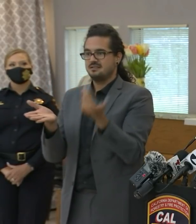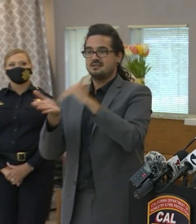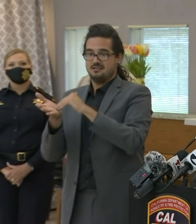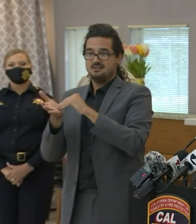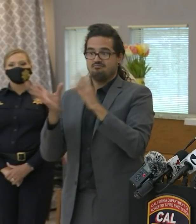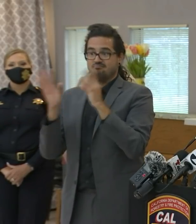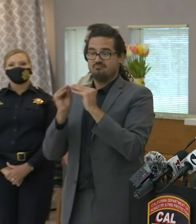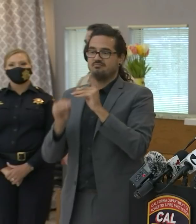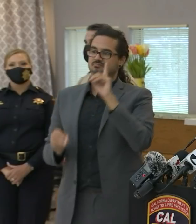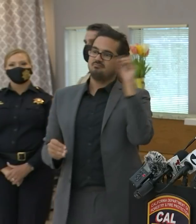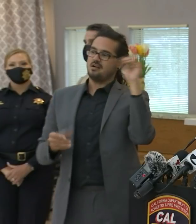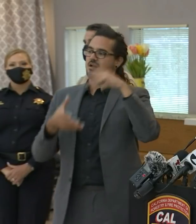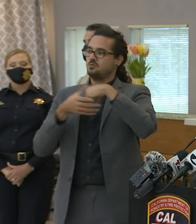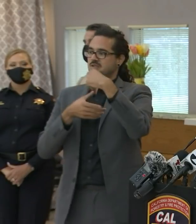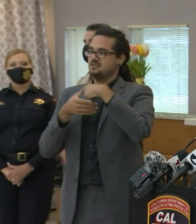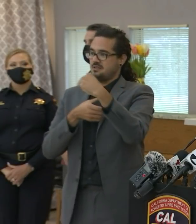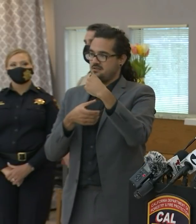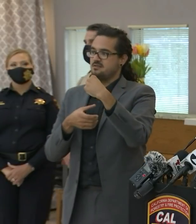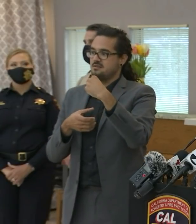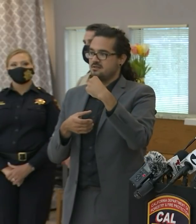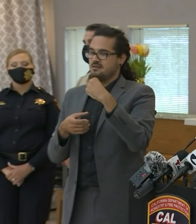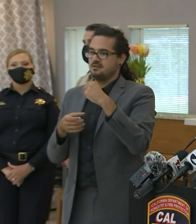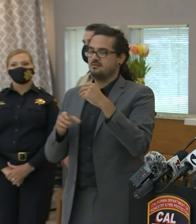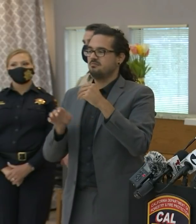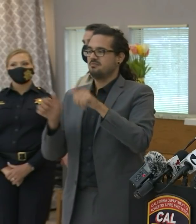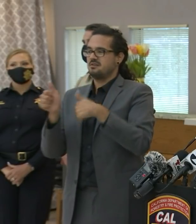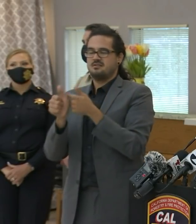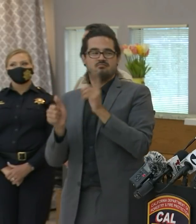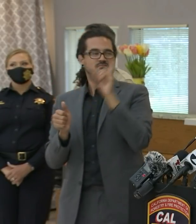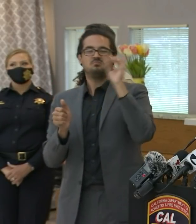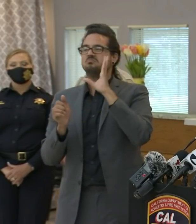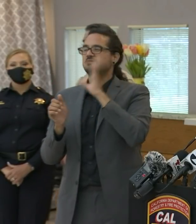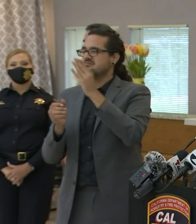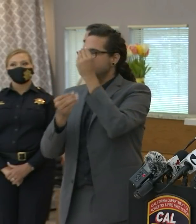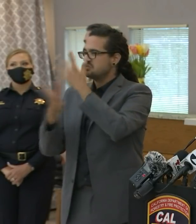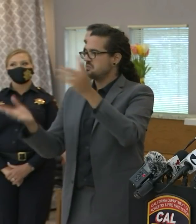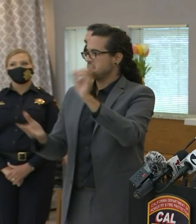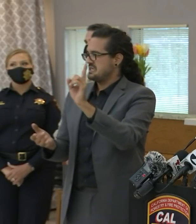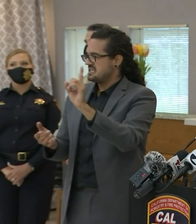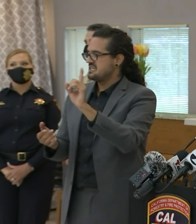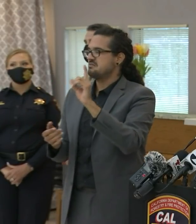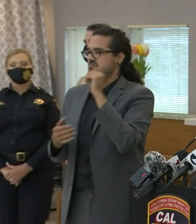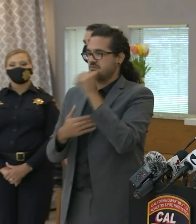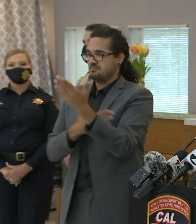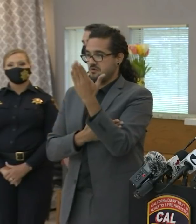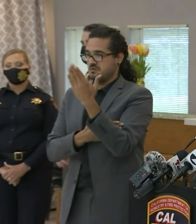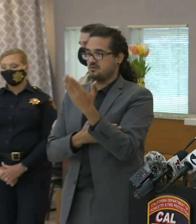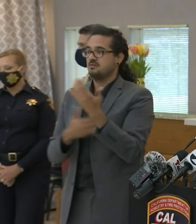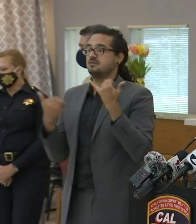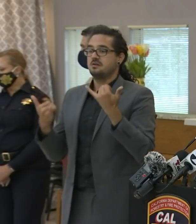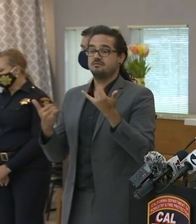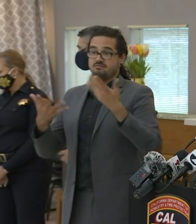community room behind me, and we'll get some information out about that. This concludes the press conference. Thanks for joining us.